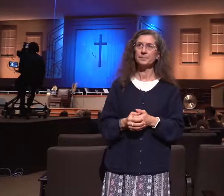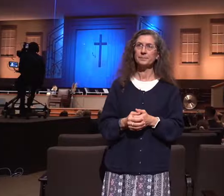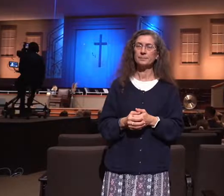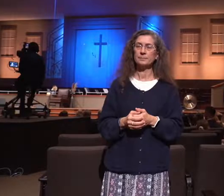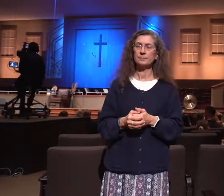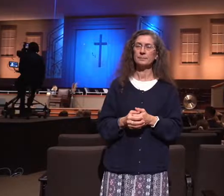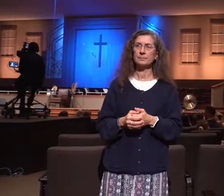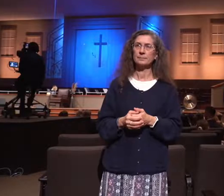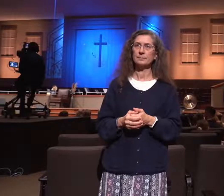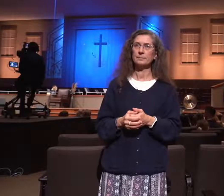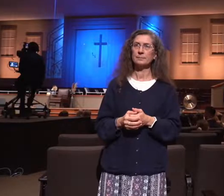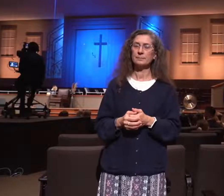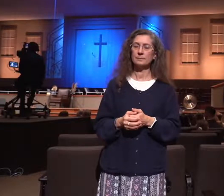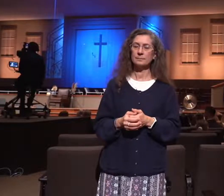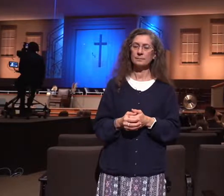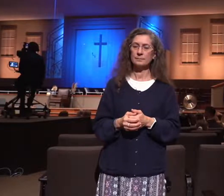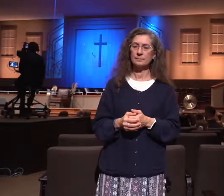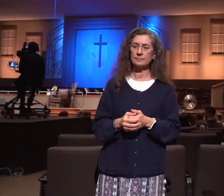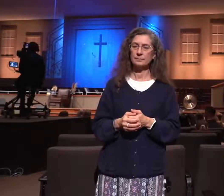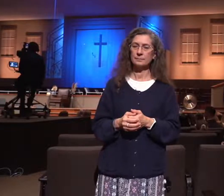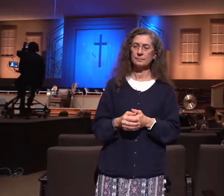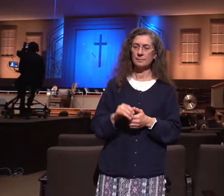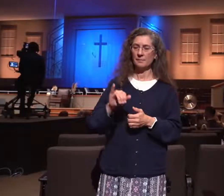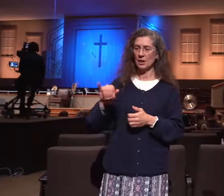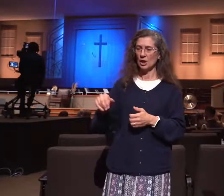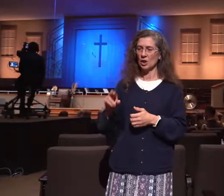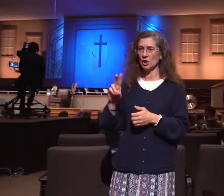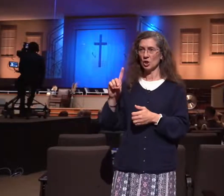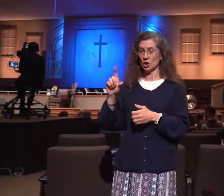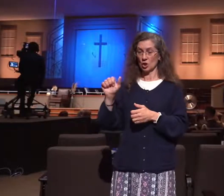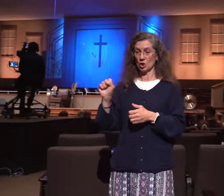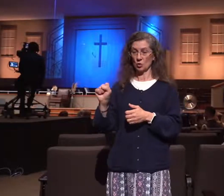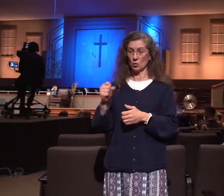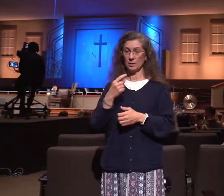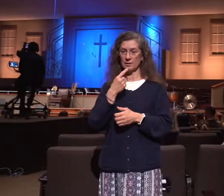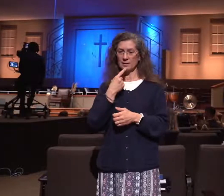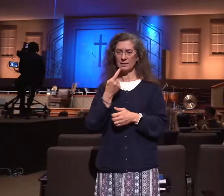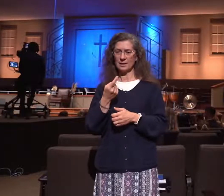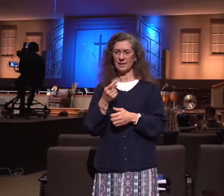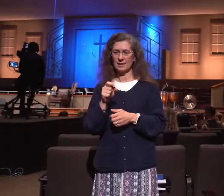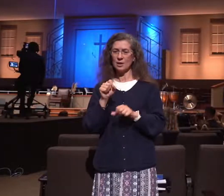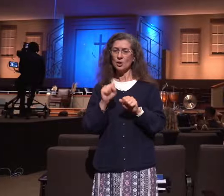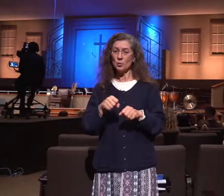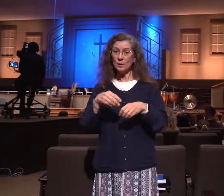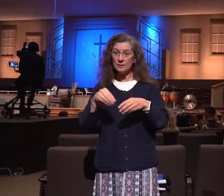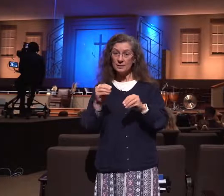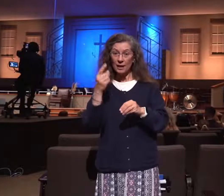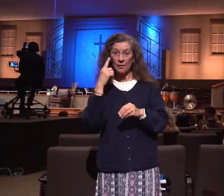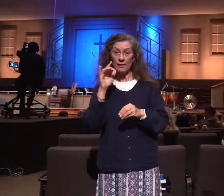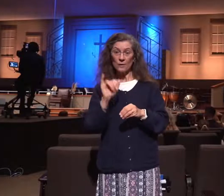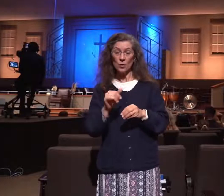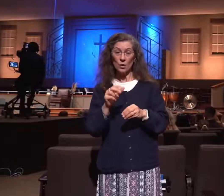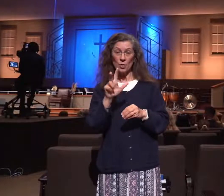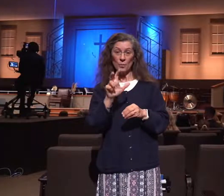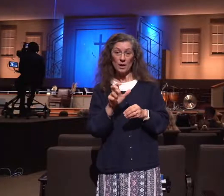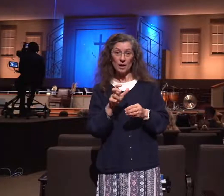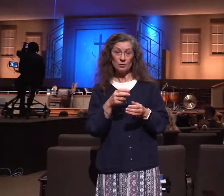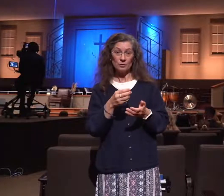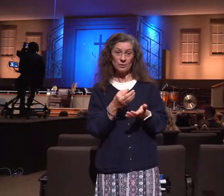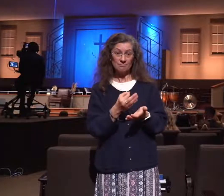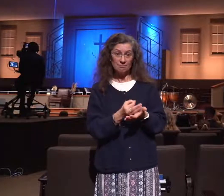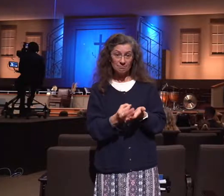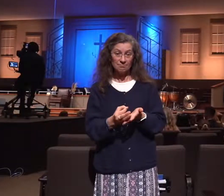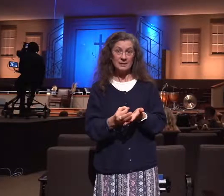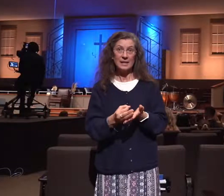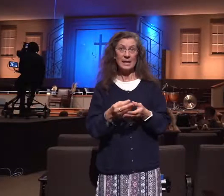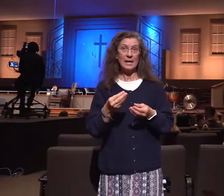In fact, Judas said, it could have been sold for 300 pence and given to the